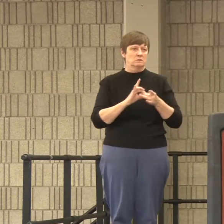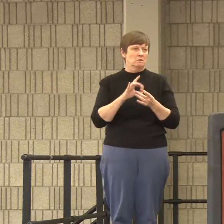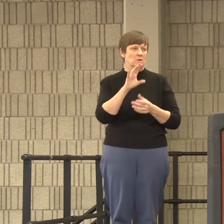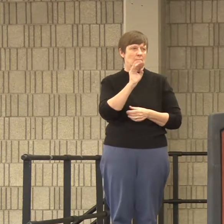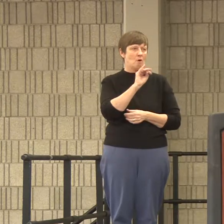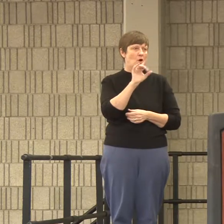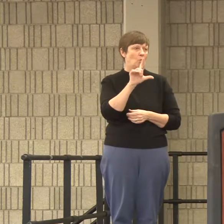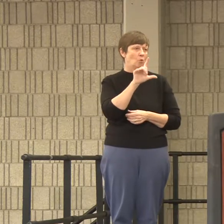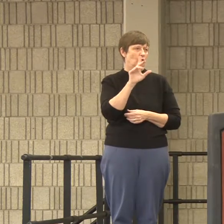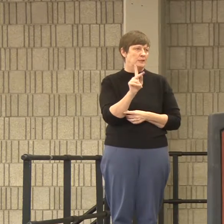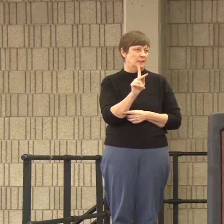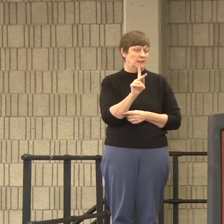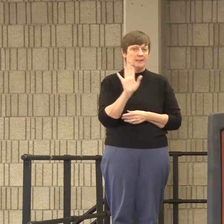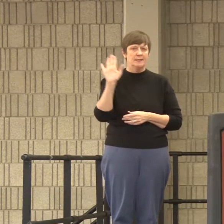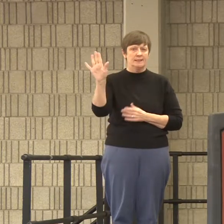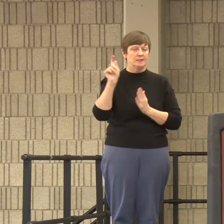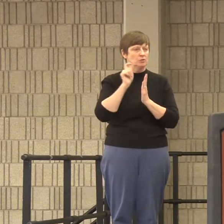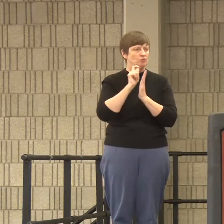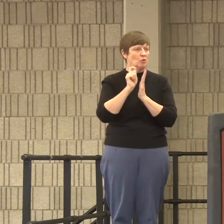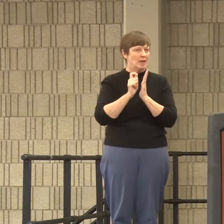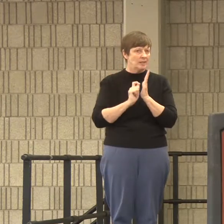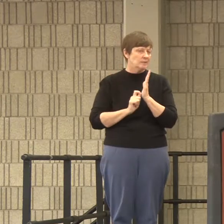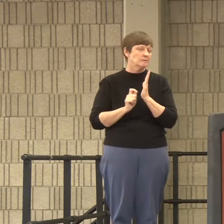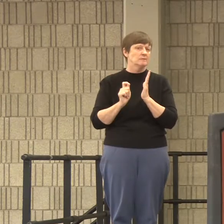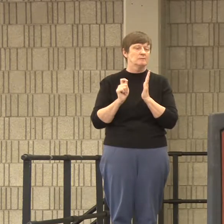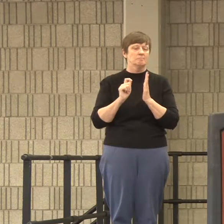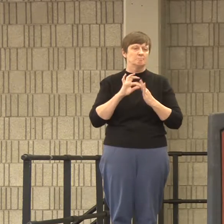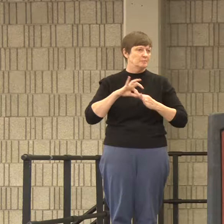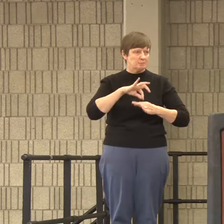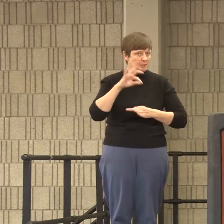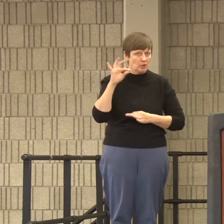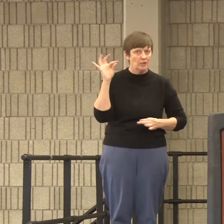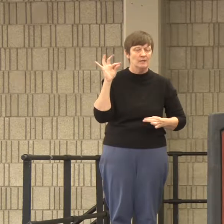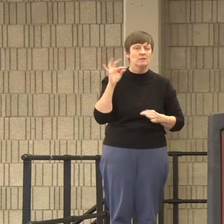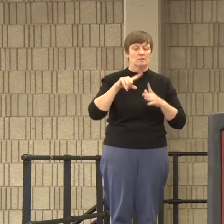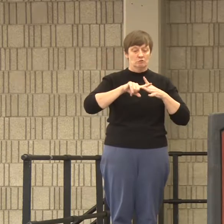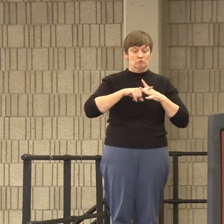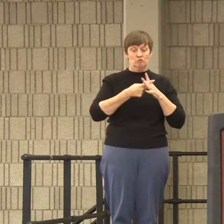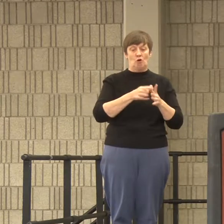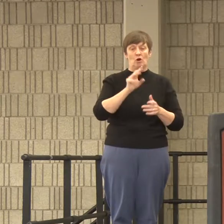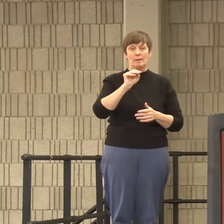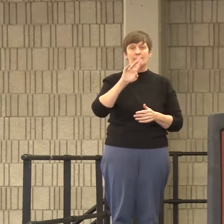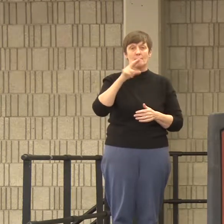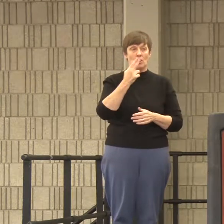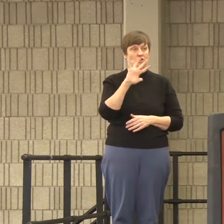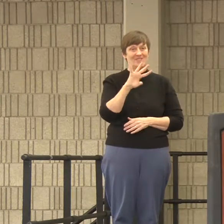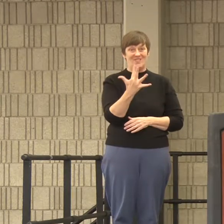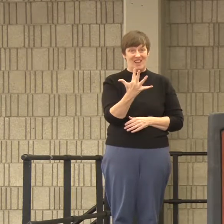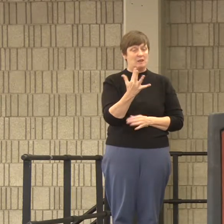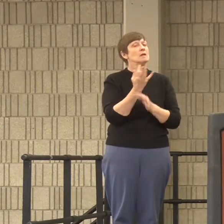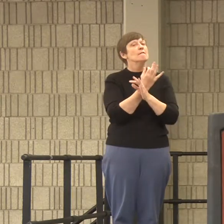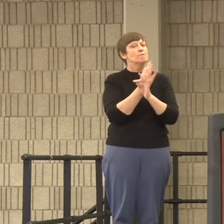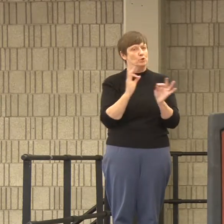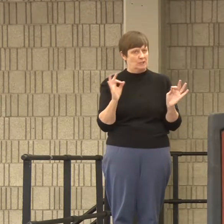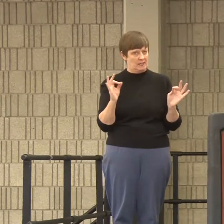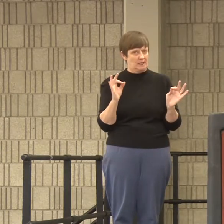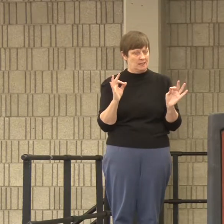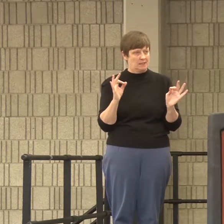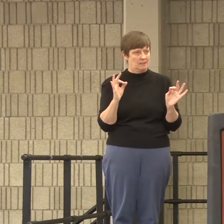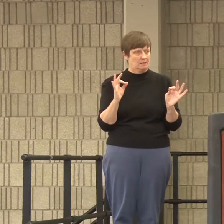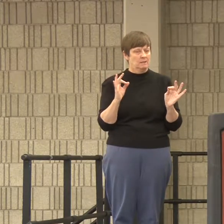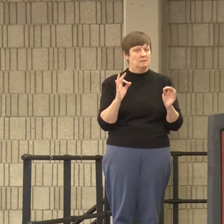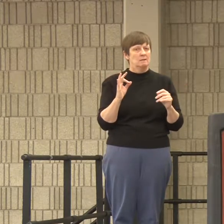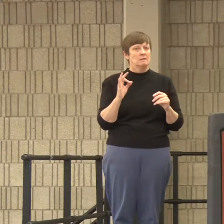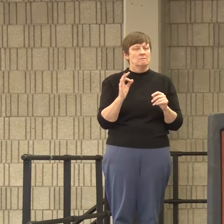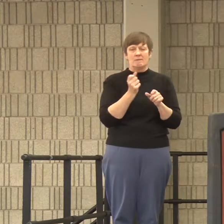King and his writings and spirit beginning March 5th. It's a free course. He does this for